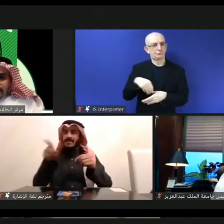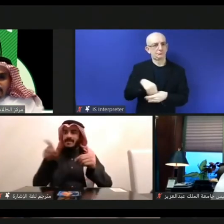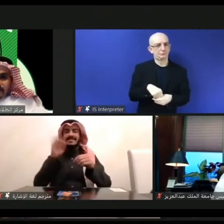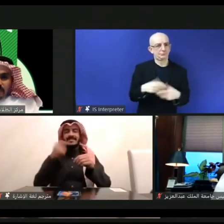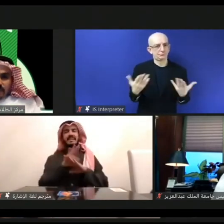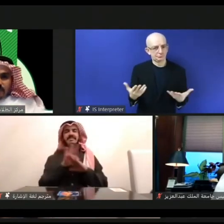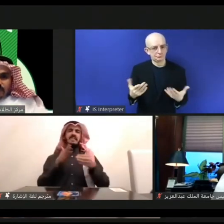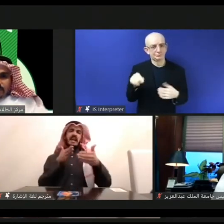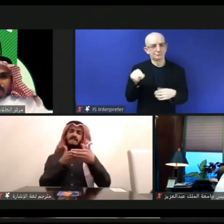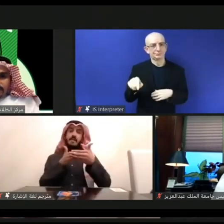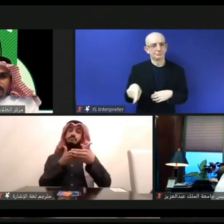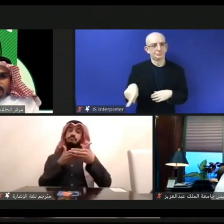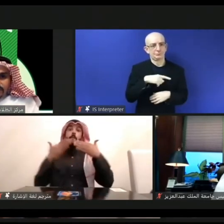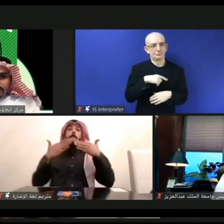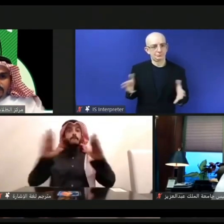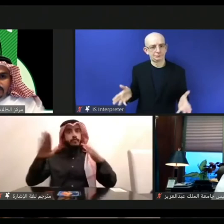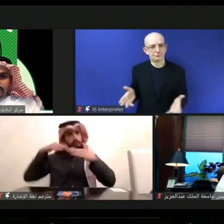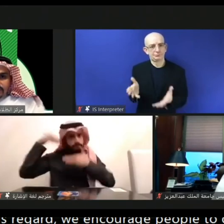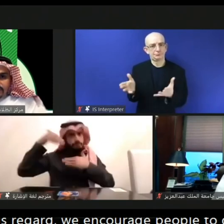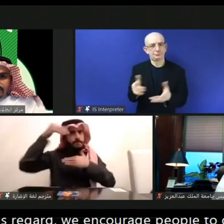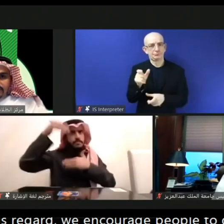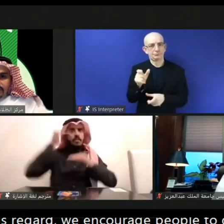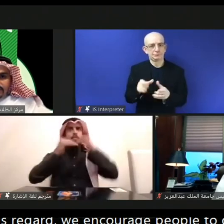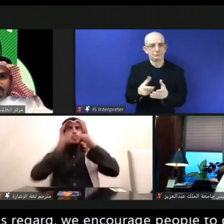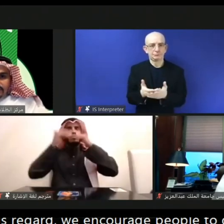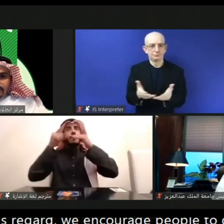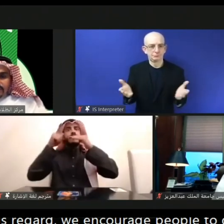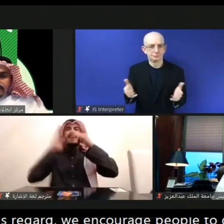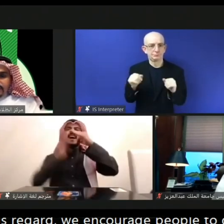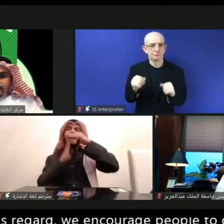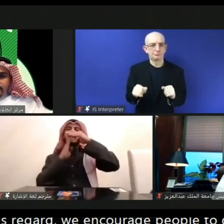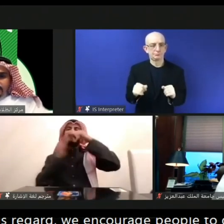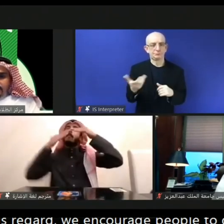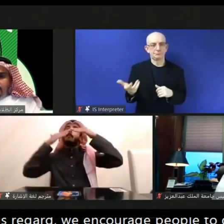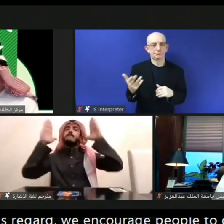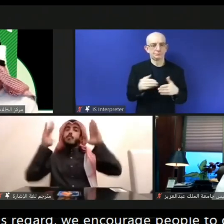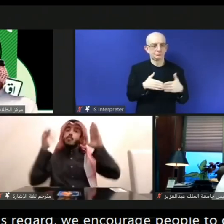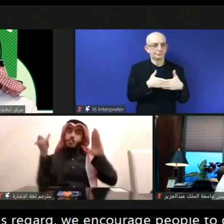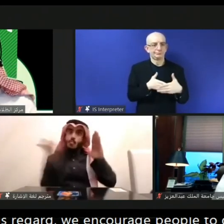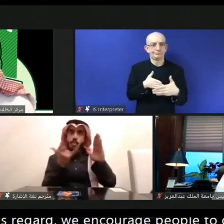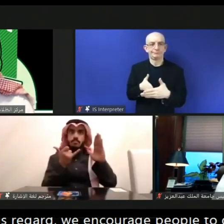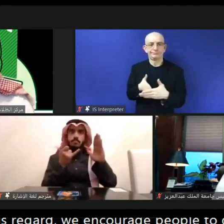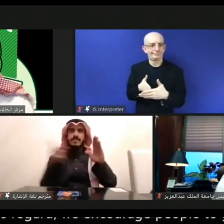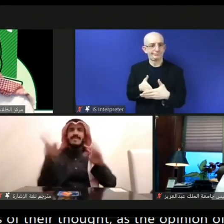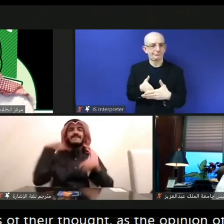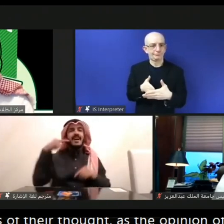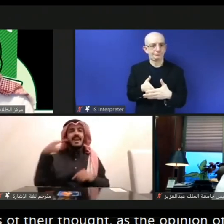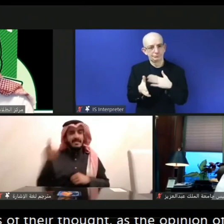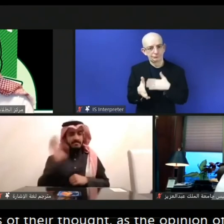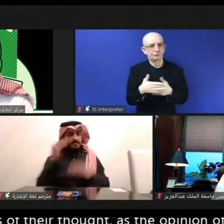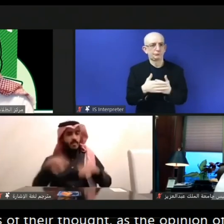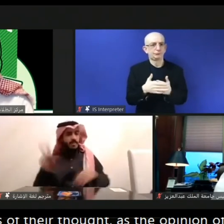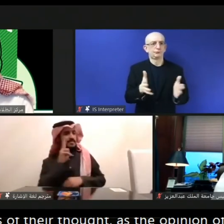the opinion of others are nothing more than self-limiting beliefs that will stop them from achieving